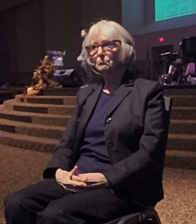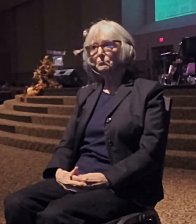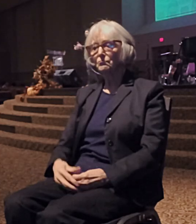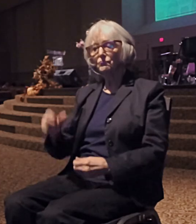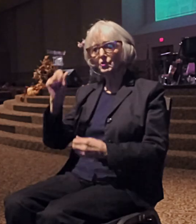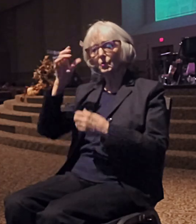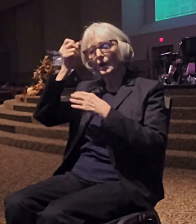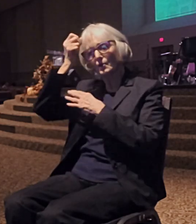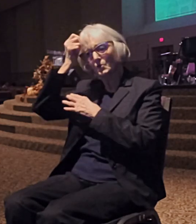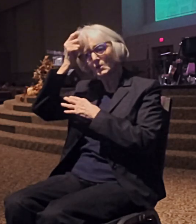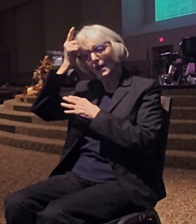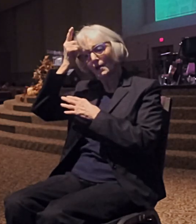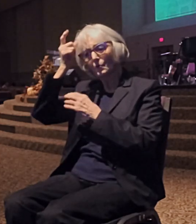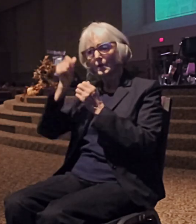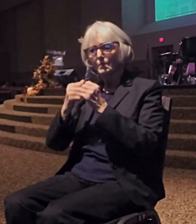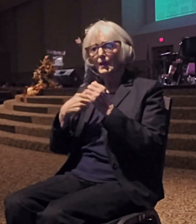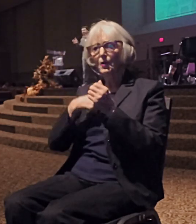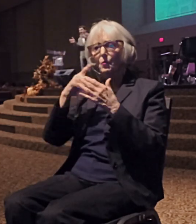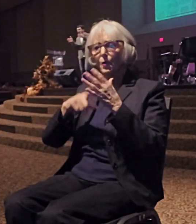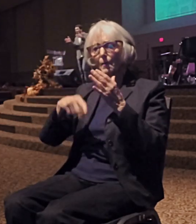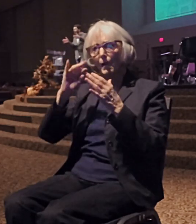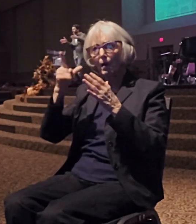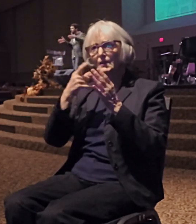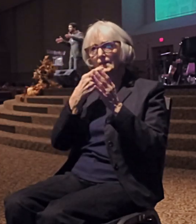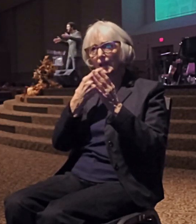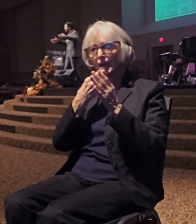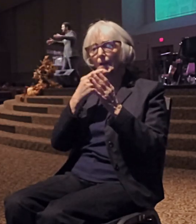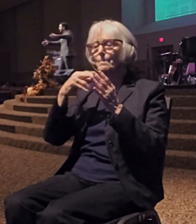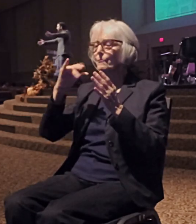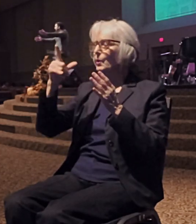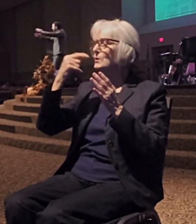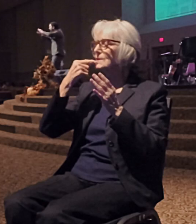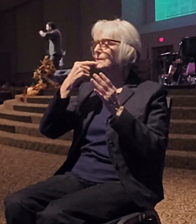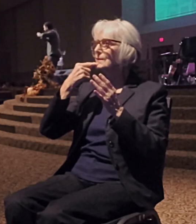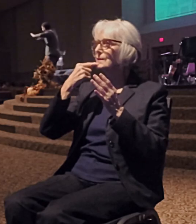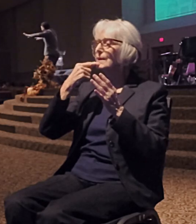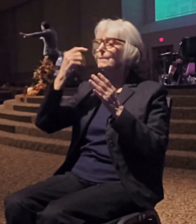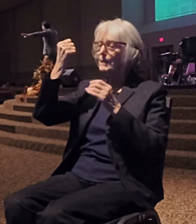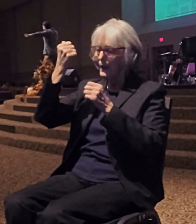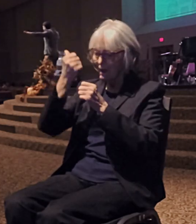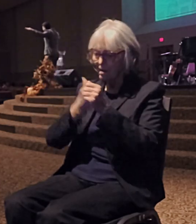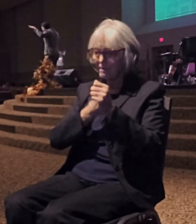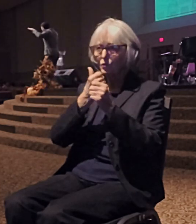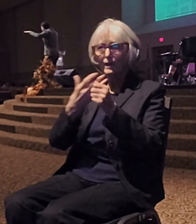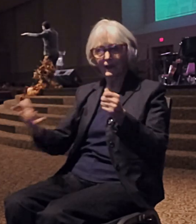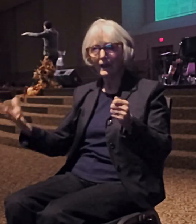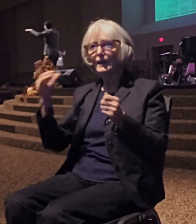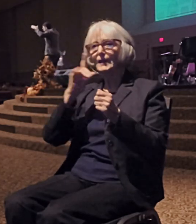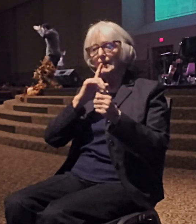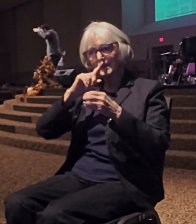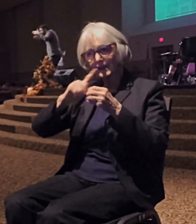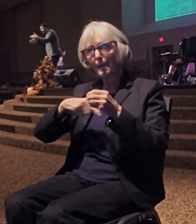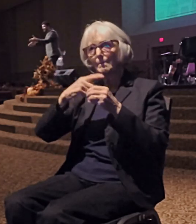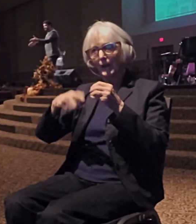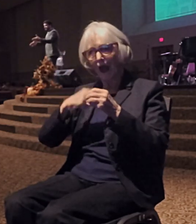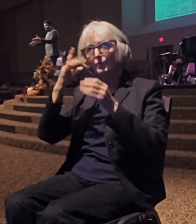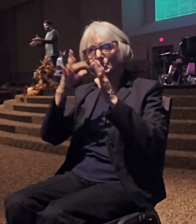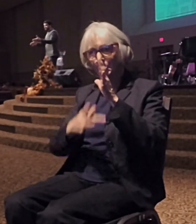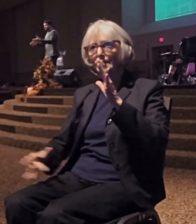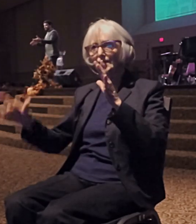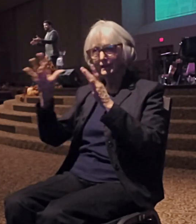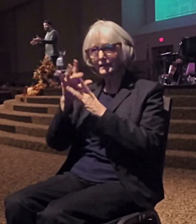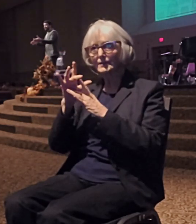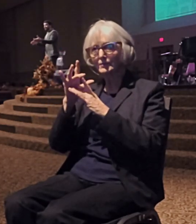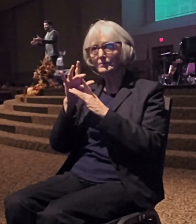So understand with me what Paul is saying. Paul is saying everything is about